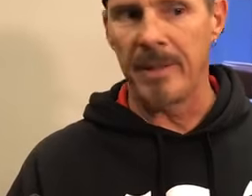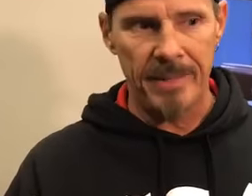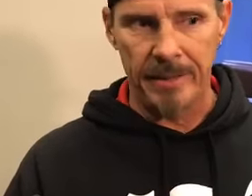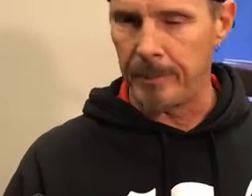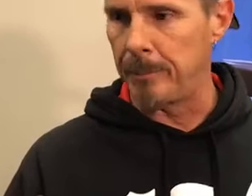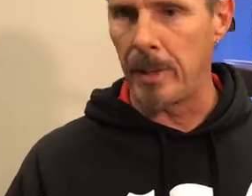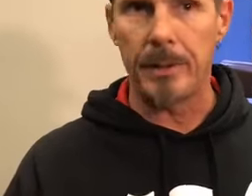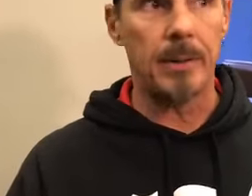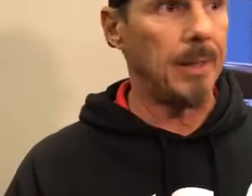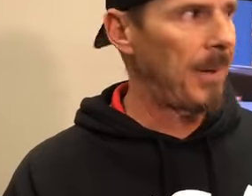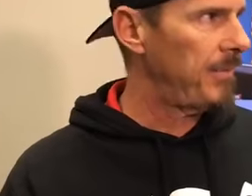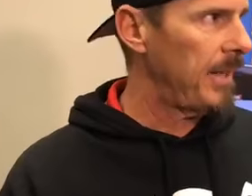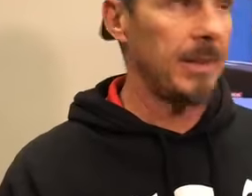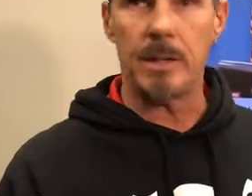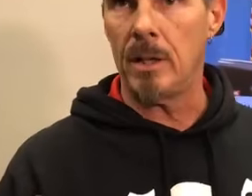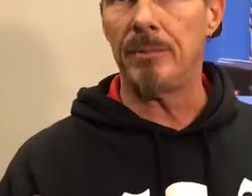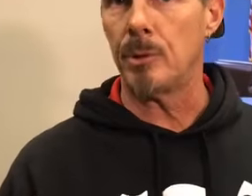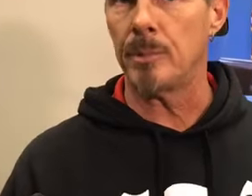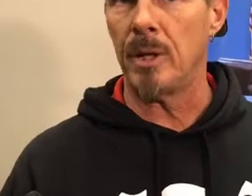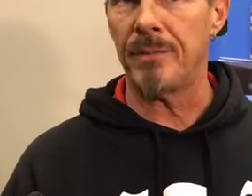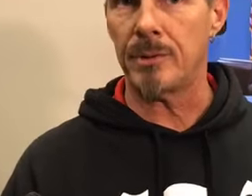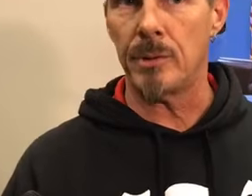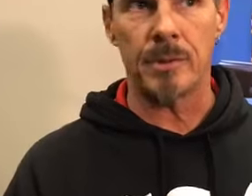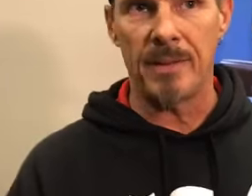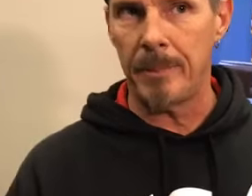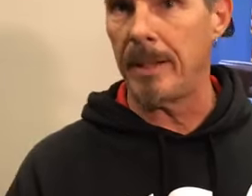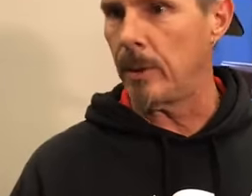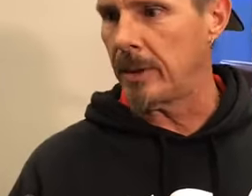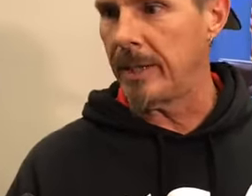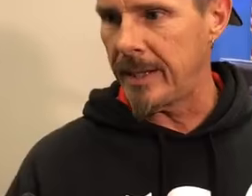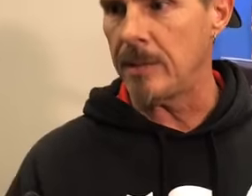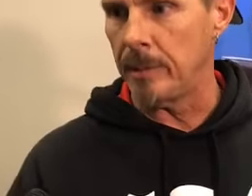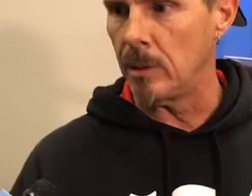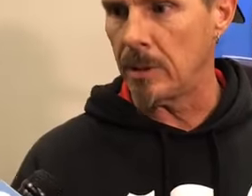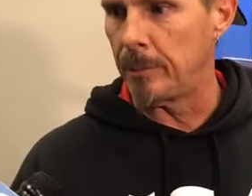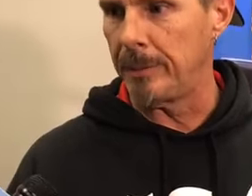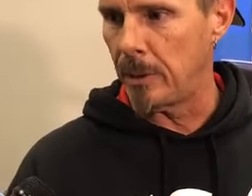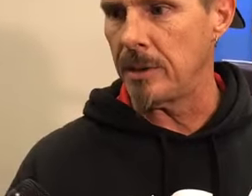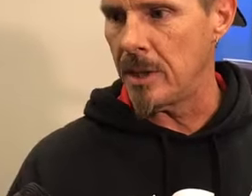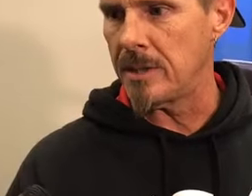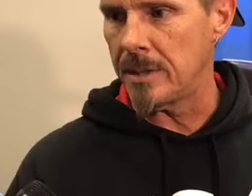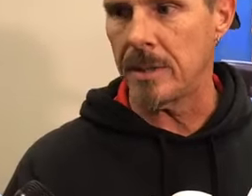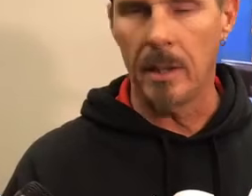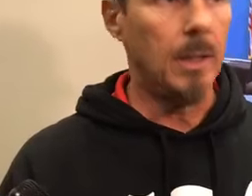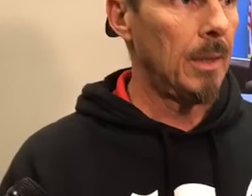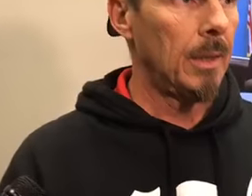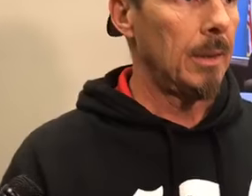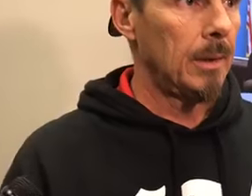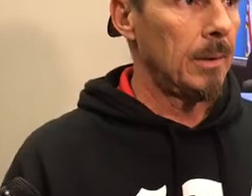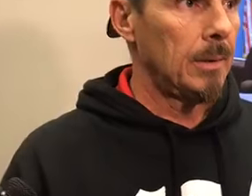God, my faith in my brother, and my faith in these law enforcement officers and everybody working on the case, we know it's going to be brought to justice.